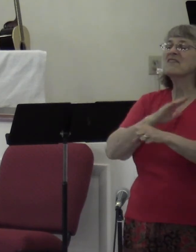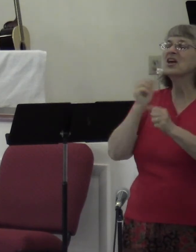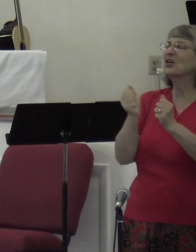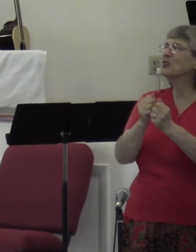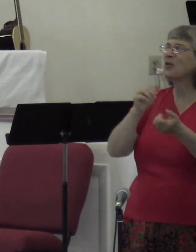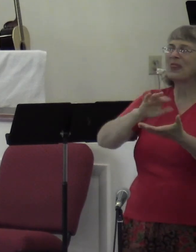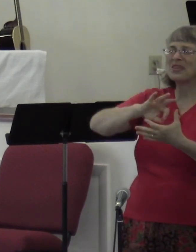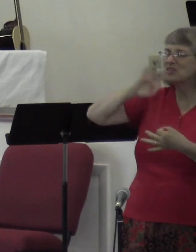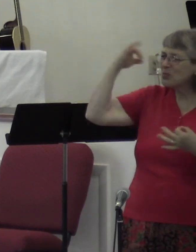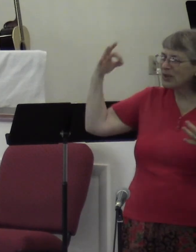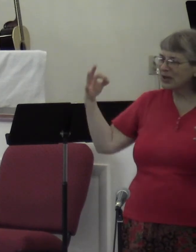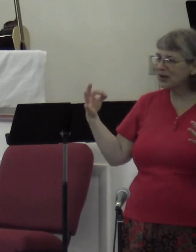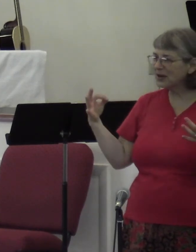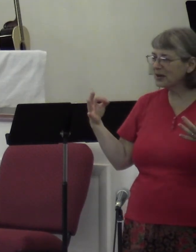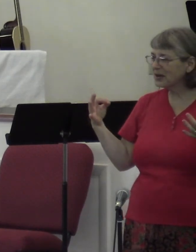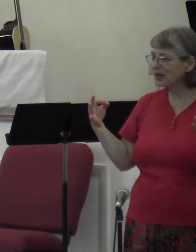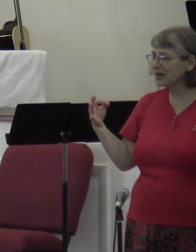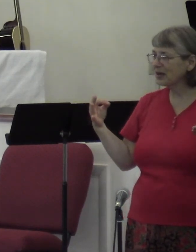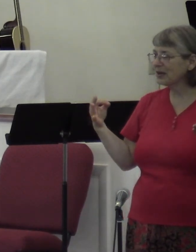Spirit.